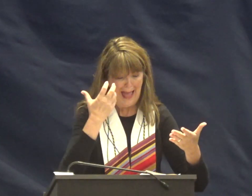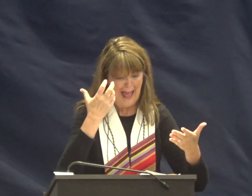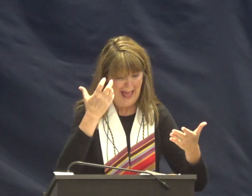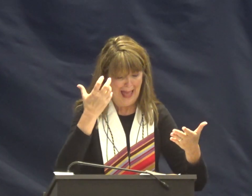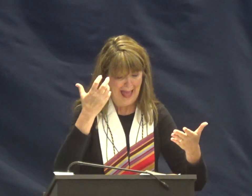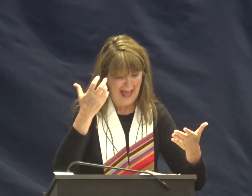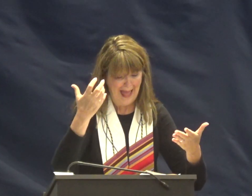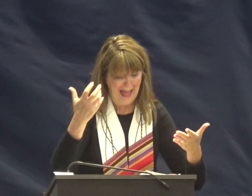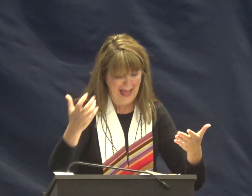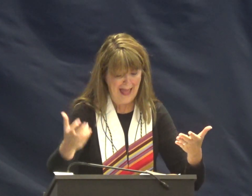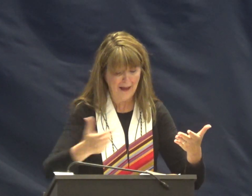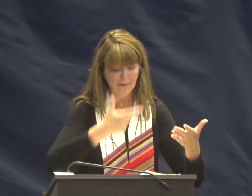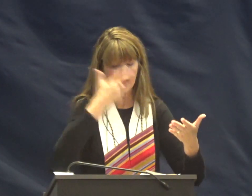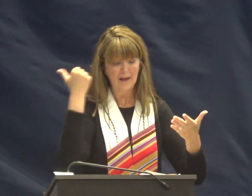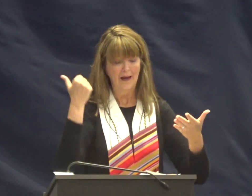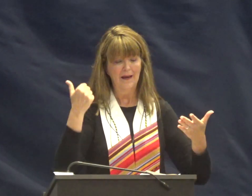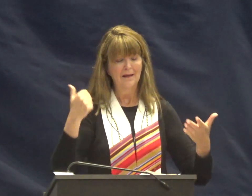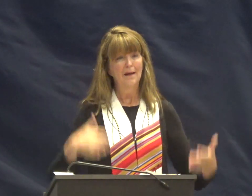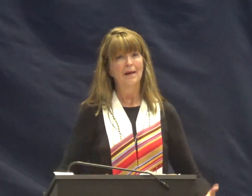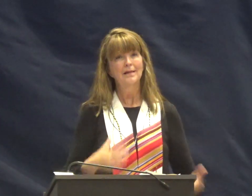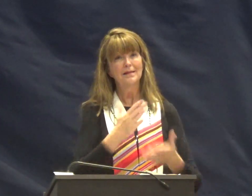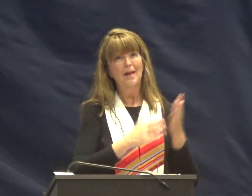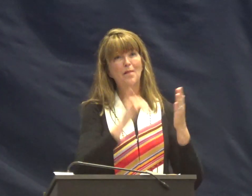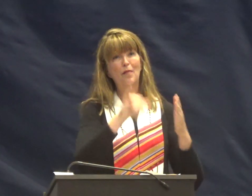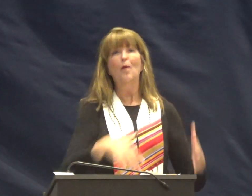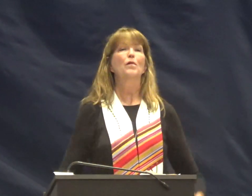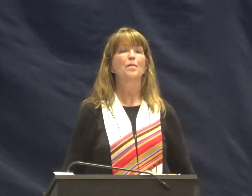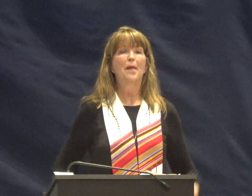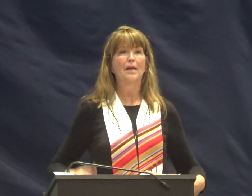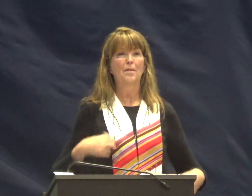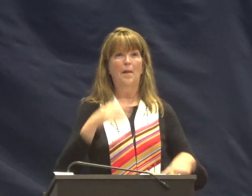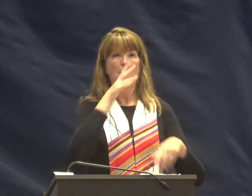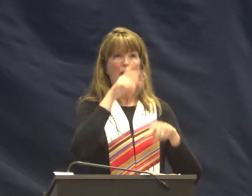still embarrass me when I look at those pictures.